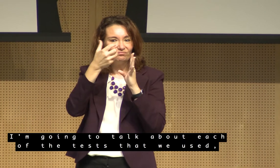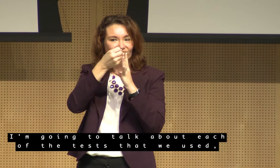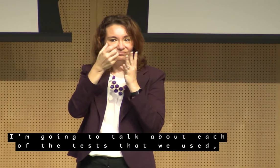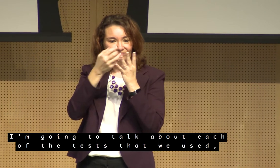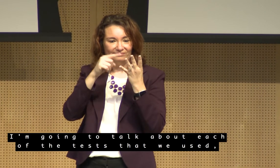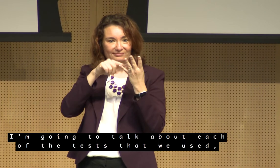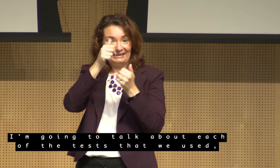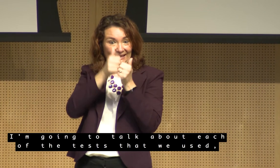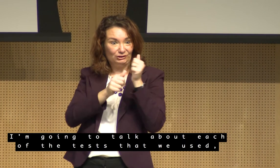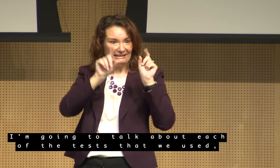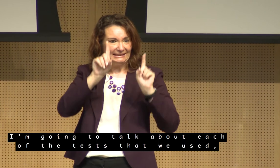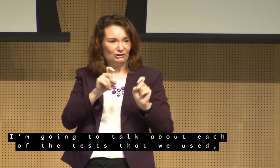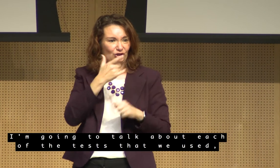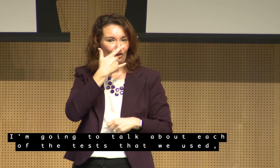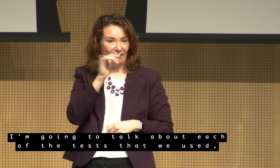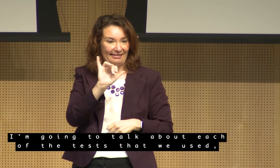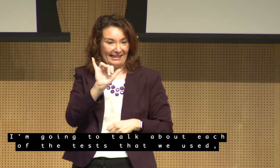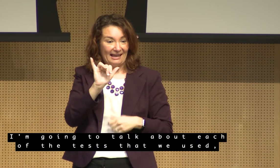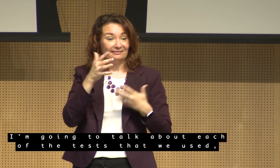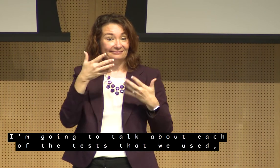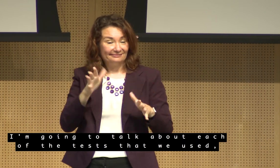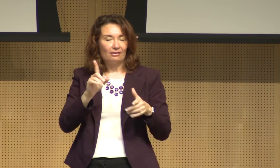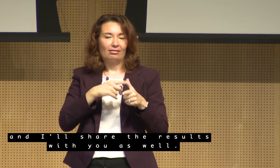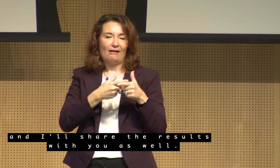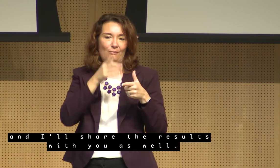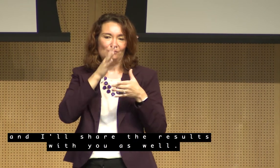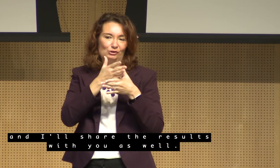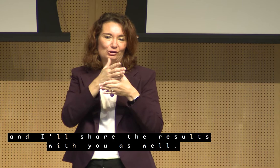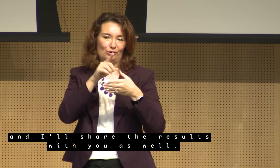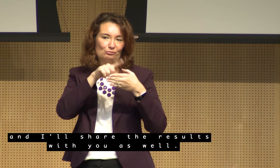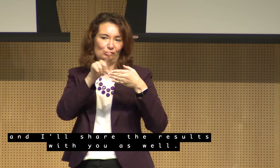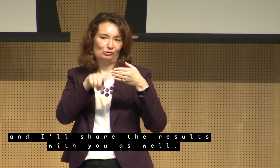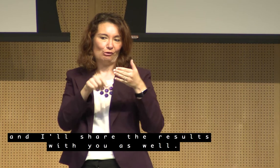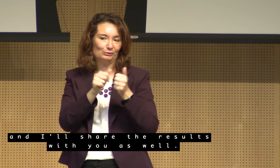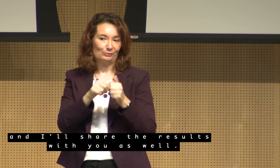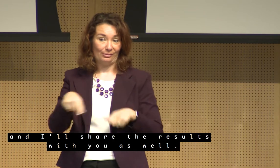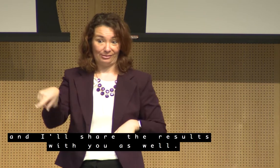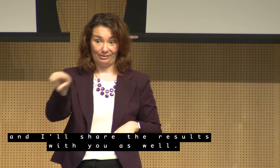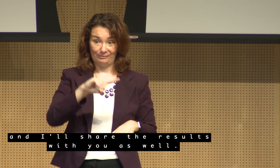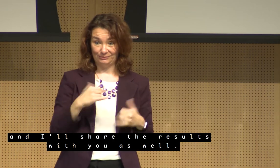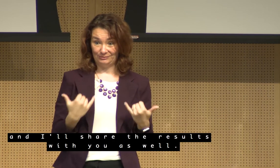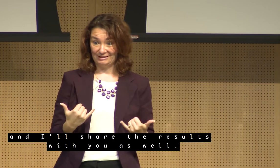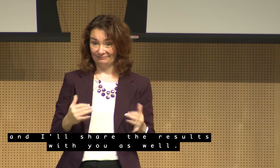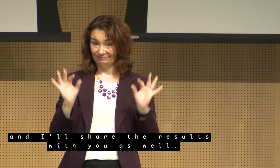I'm going to talk about each of the tests that we used, and I'll share the results with you as well.